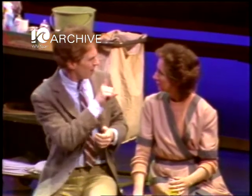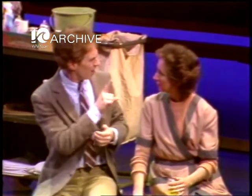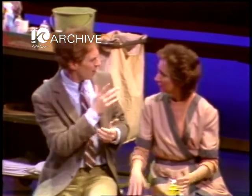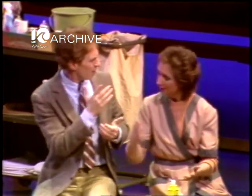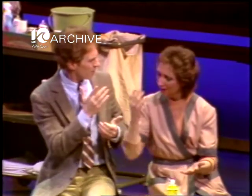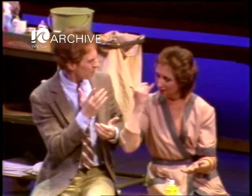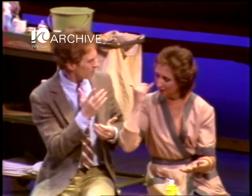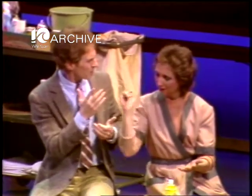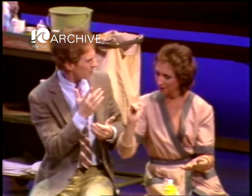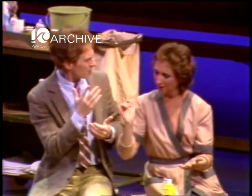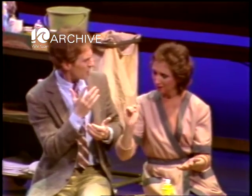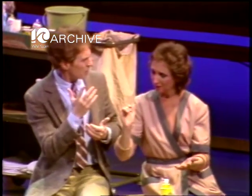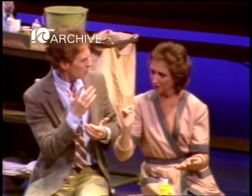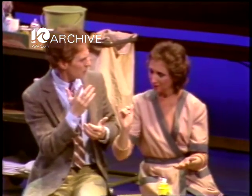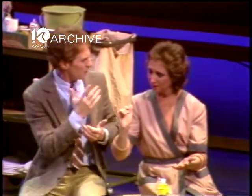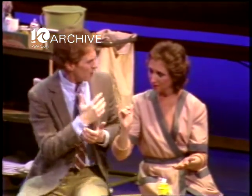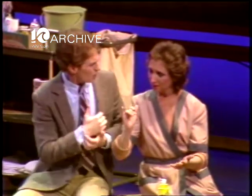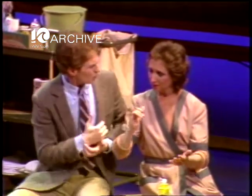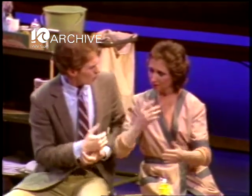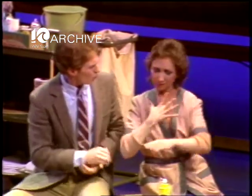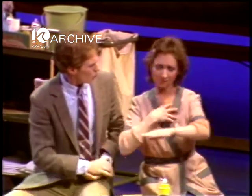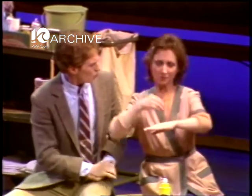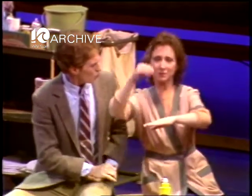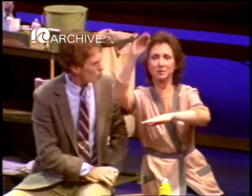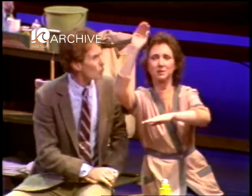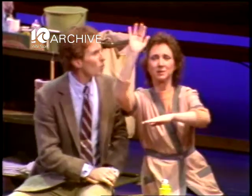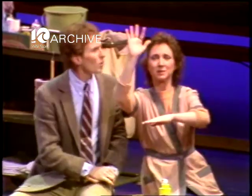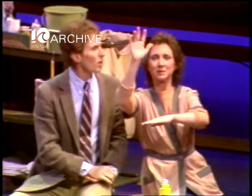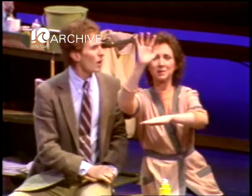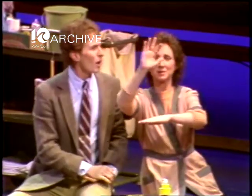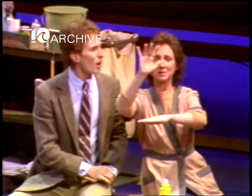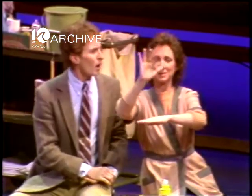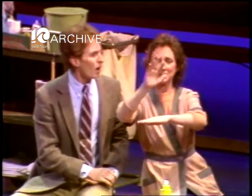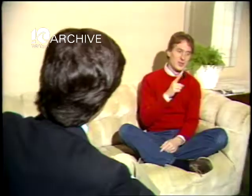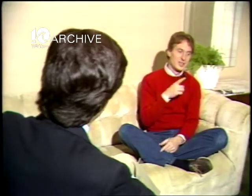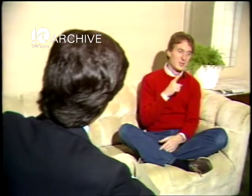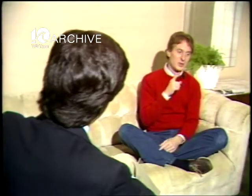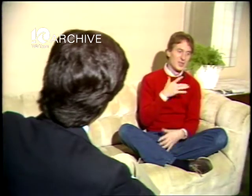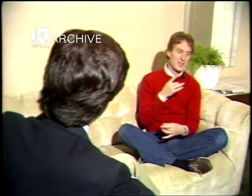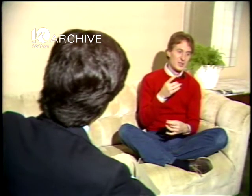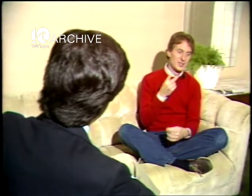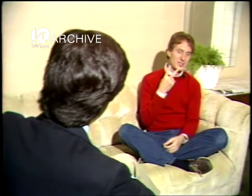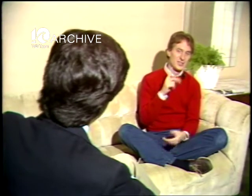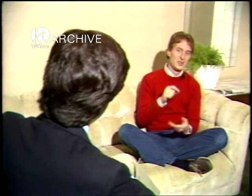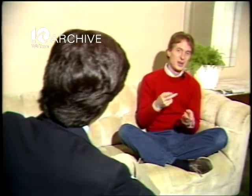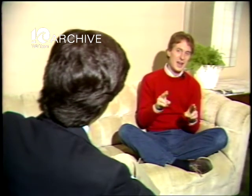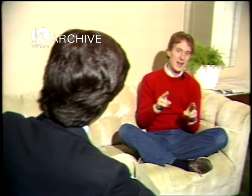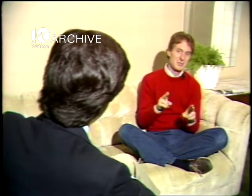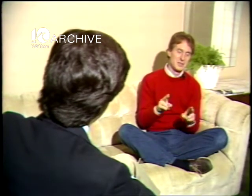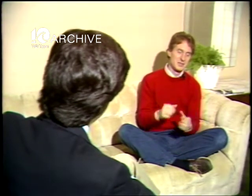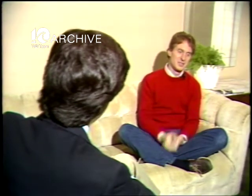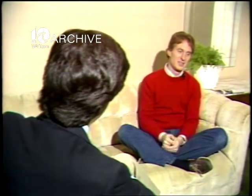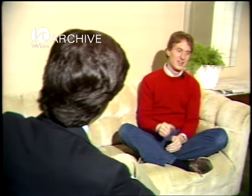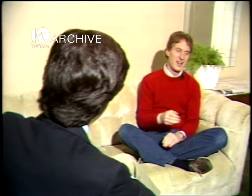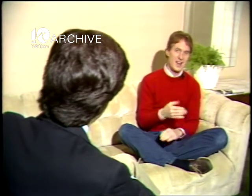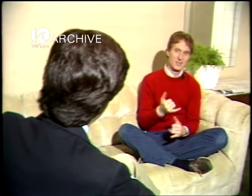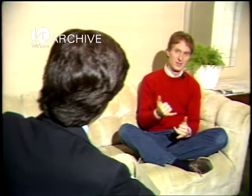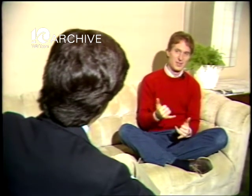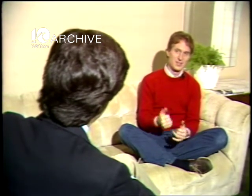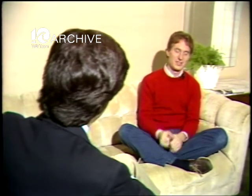their triumphs and their losses. The character is James Leeds, the actor Philip Reeves. He can hear perfectly well, so for him the